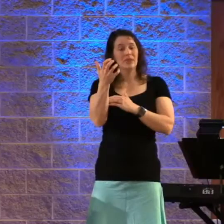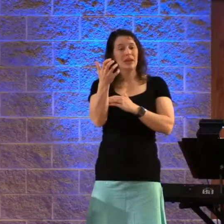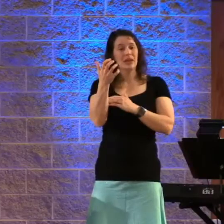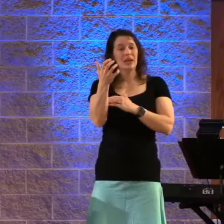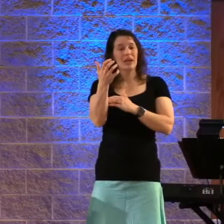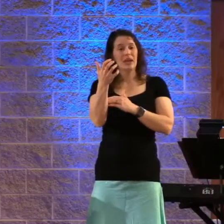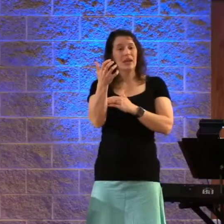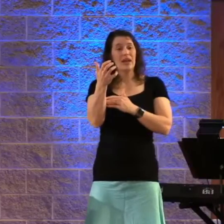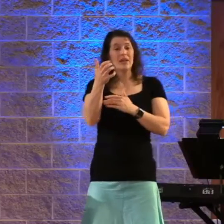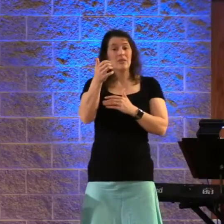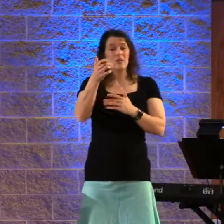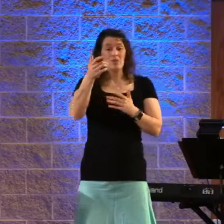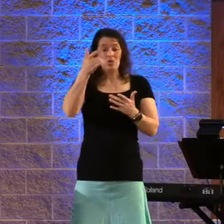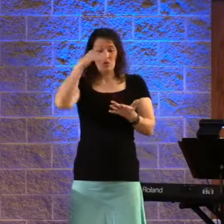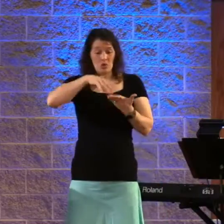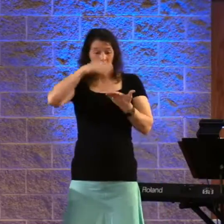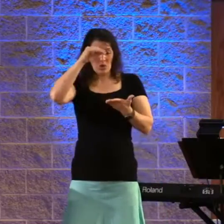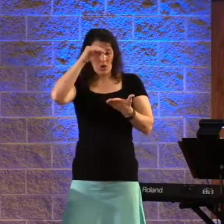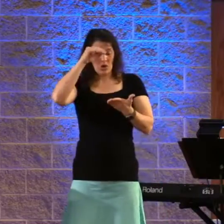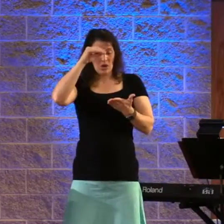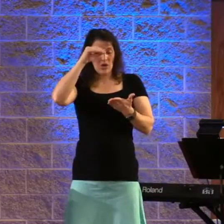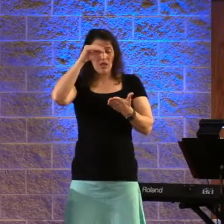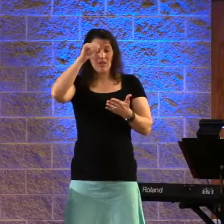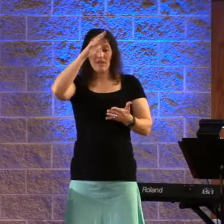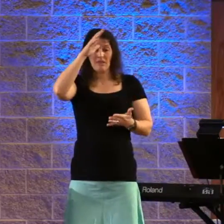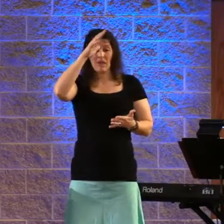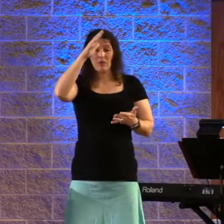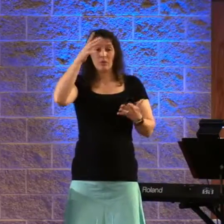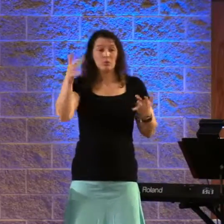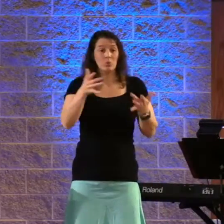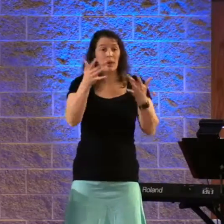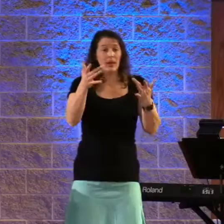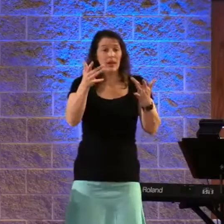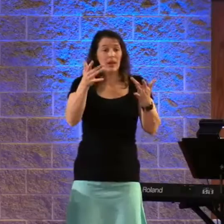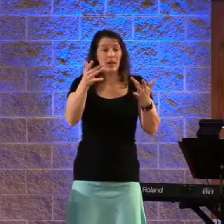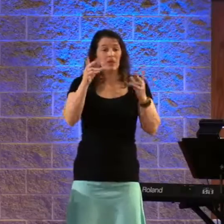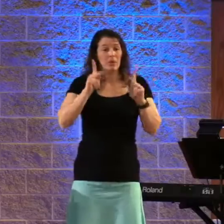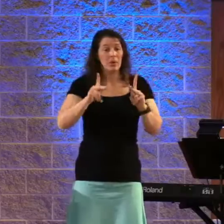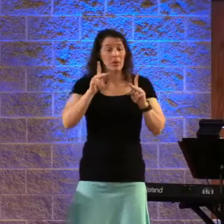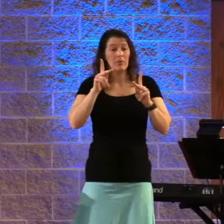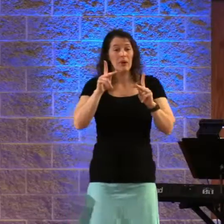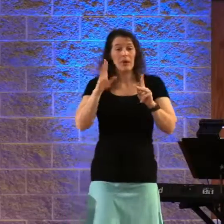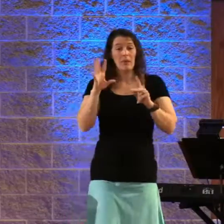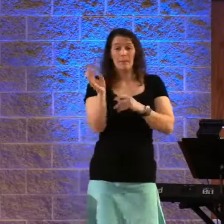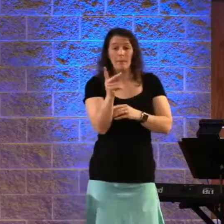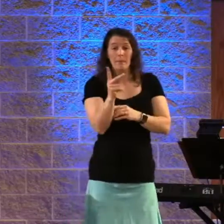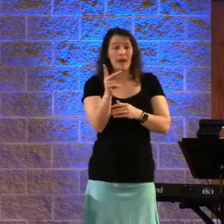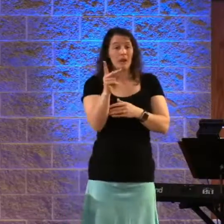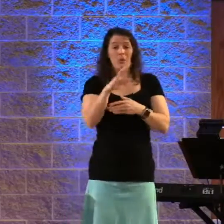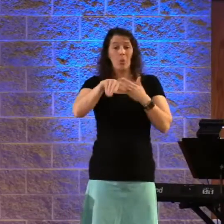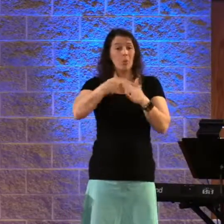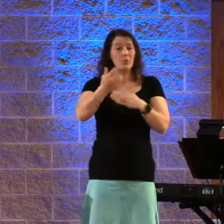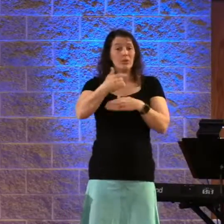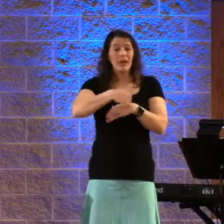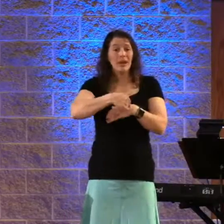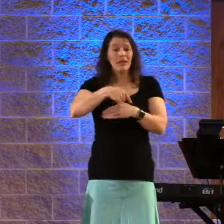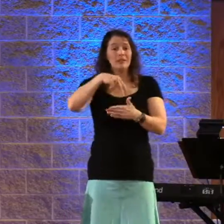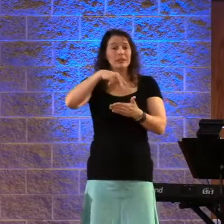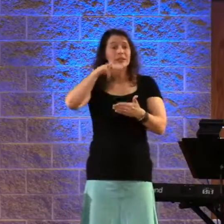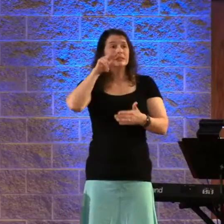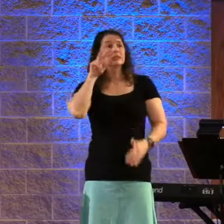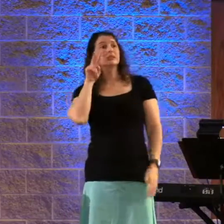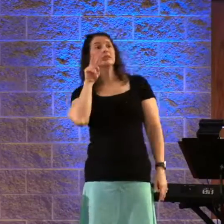that the father was waiting for this person to come back, what? The whole time, standing in